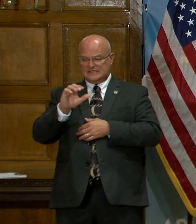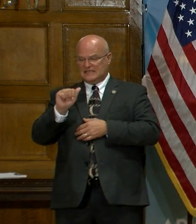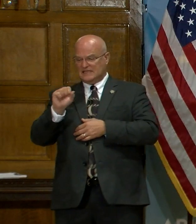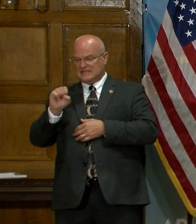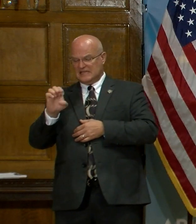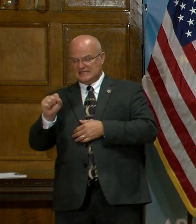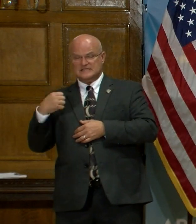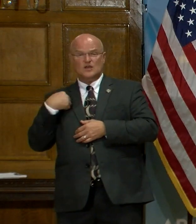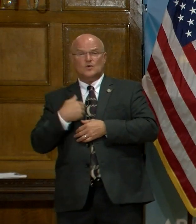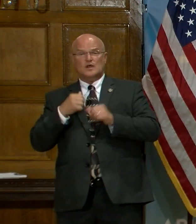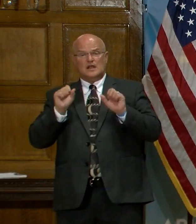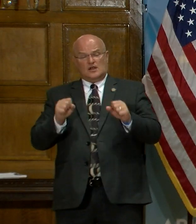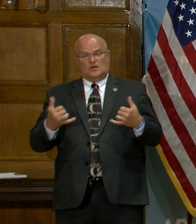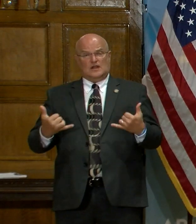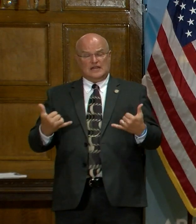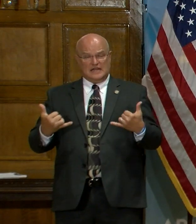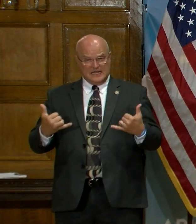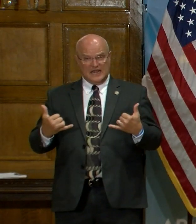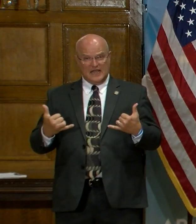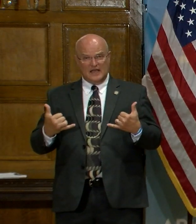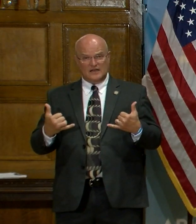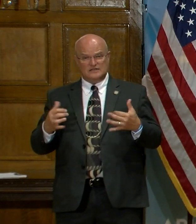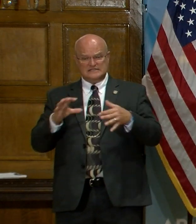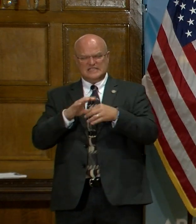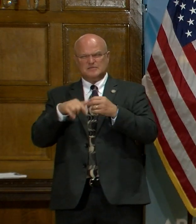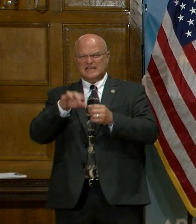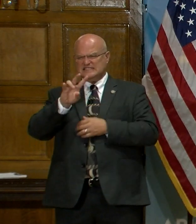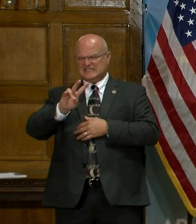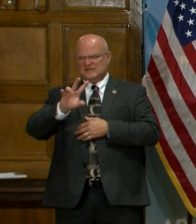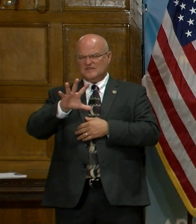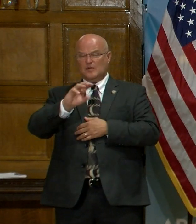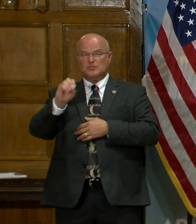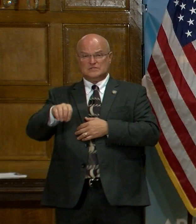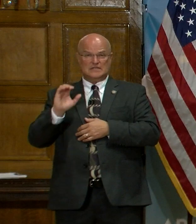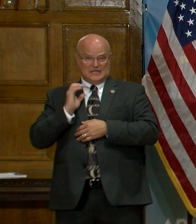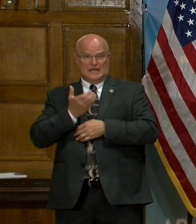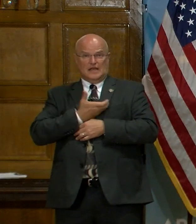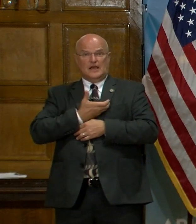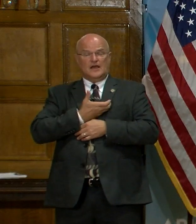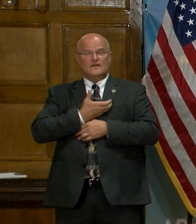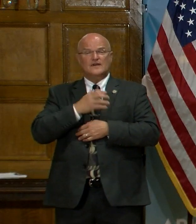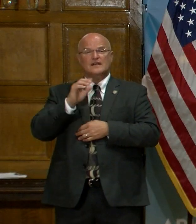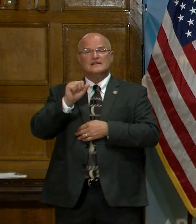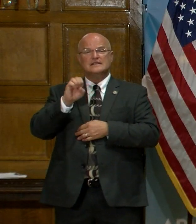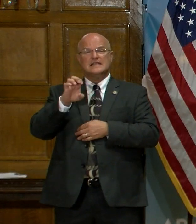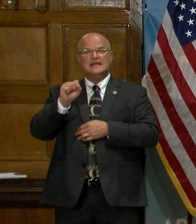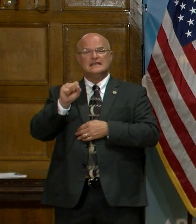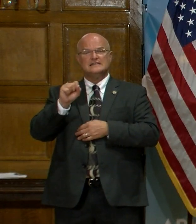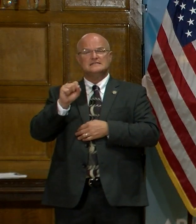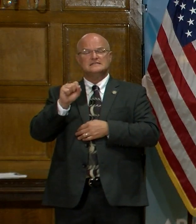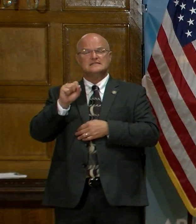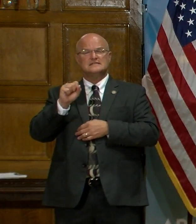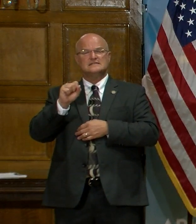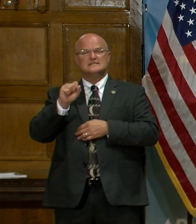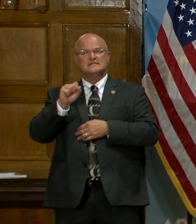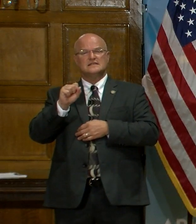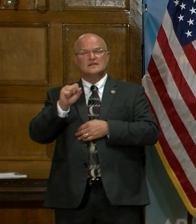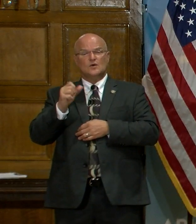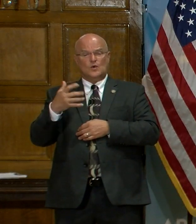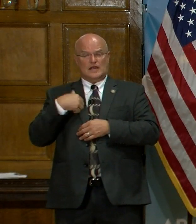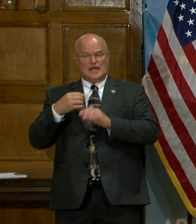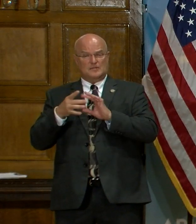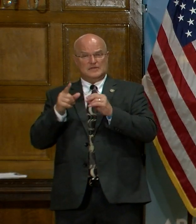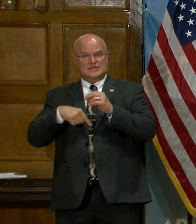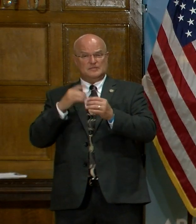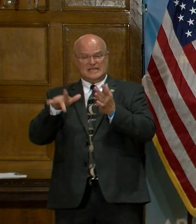We are able currently to link about 75% of our cases. What I